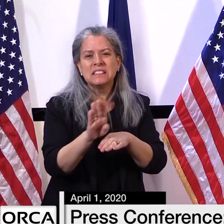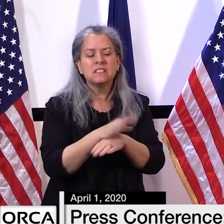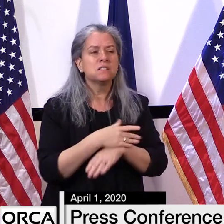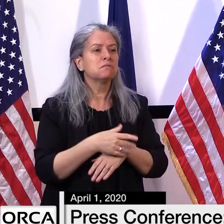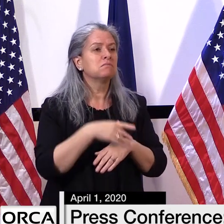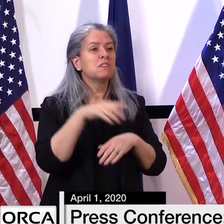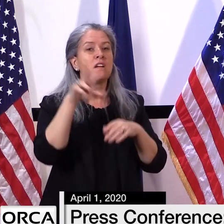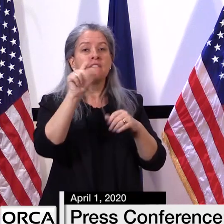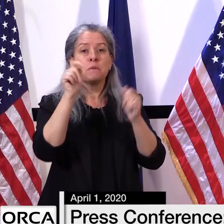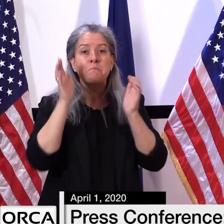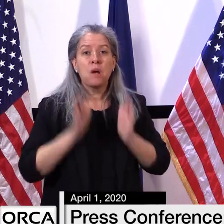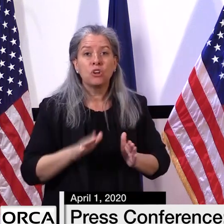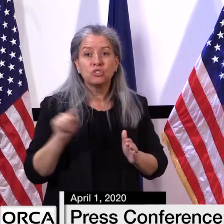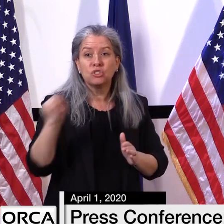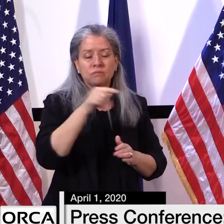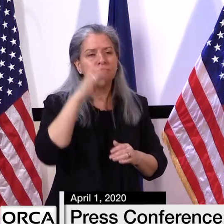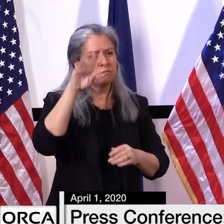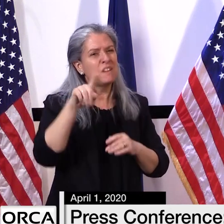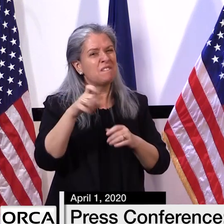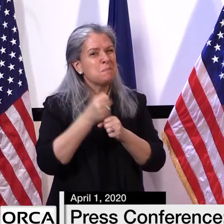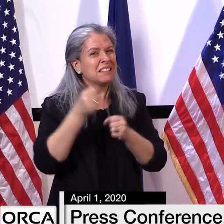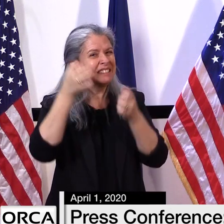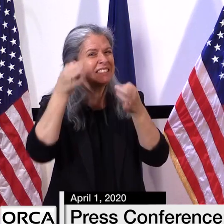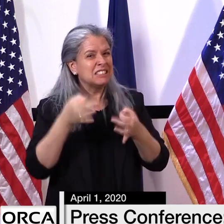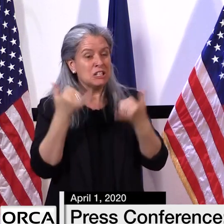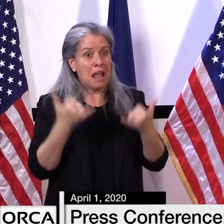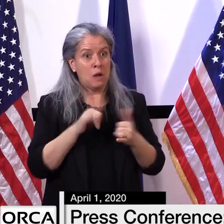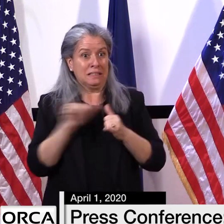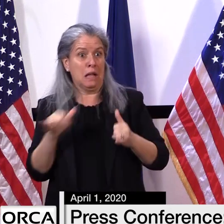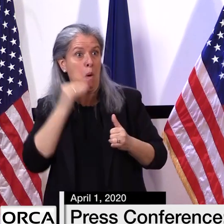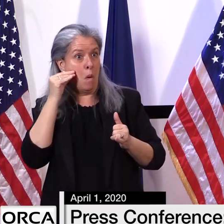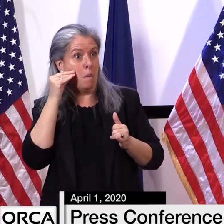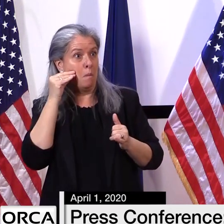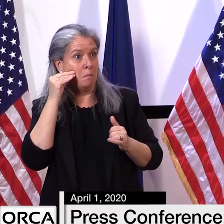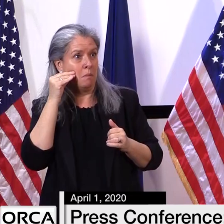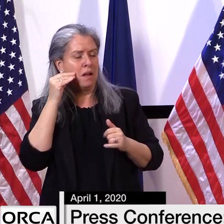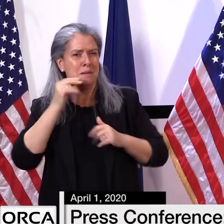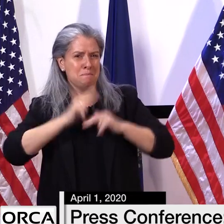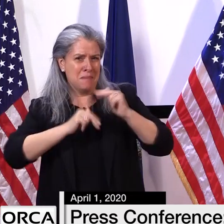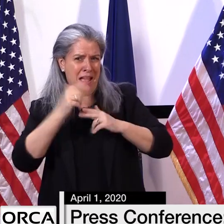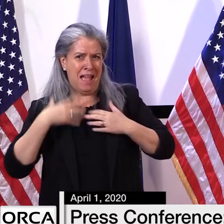to make the tough decisions needed to flatten the curve, build our